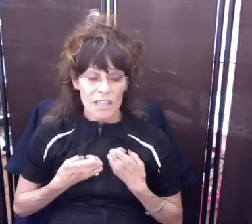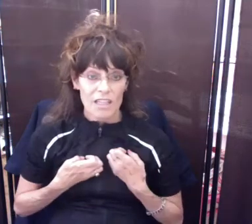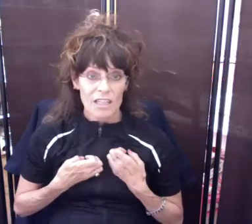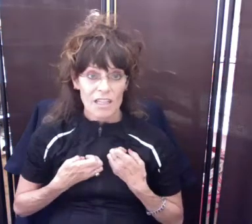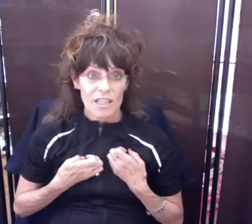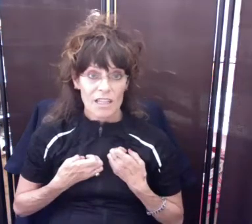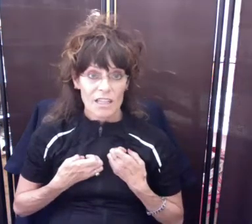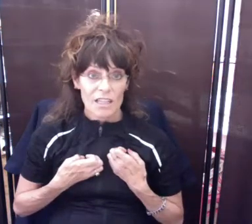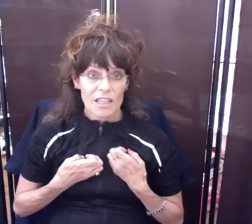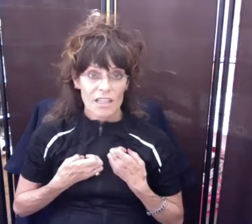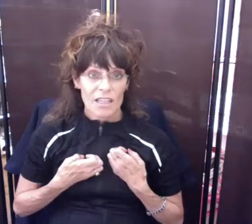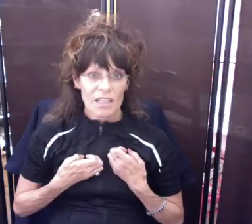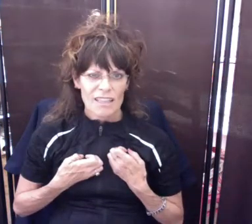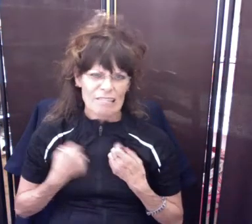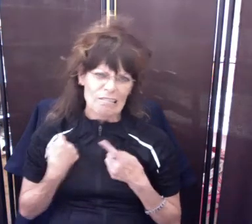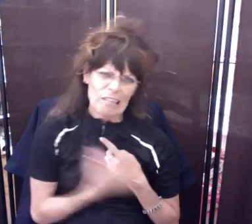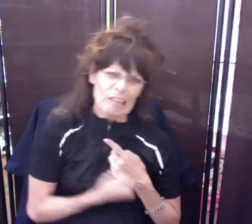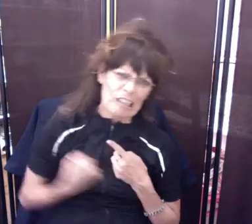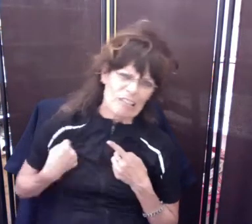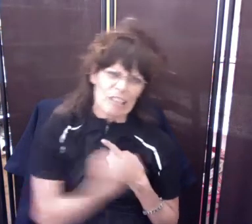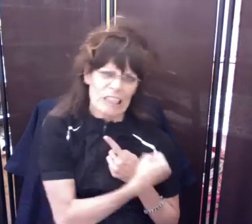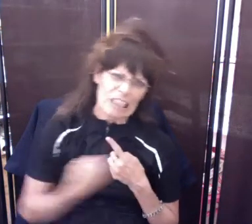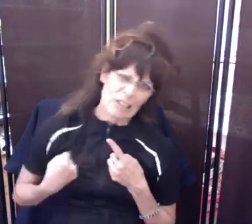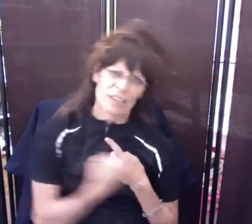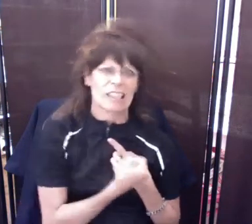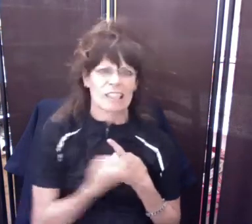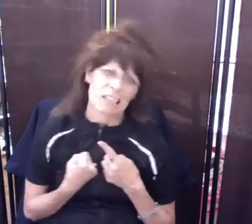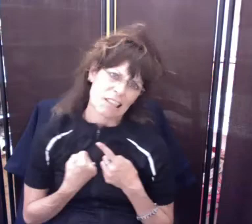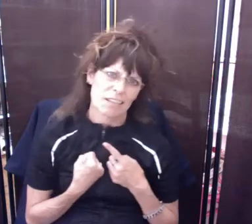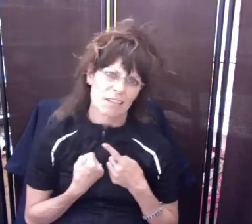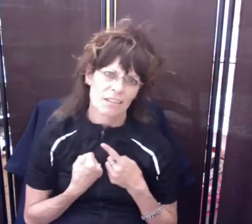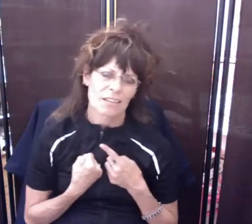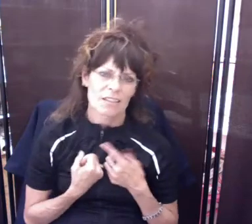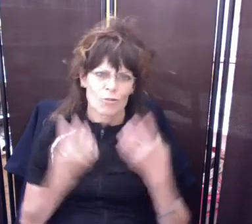they clobbered me. They absolutely clobbered me. And